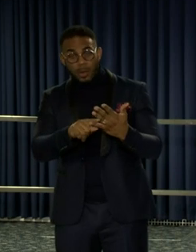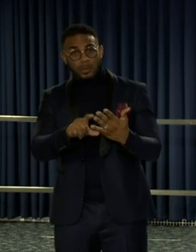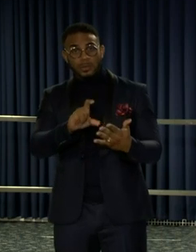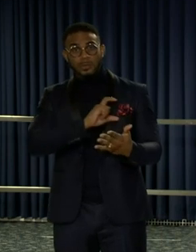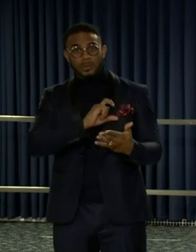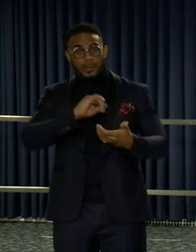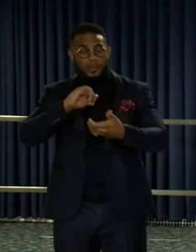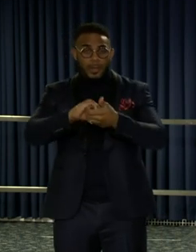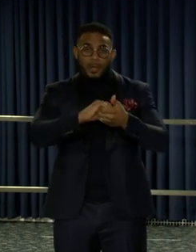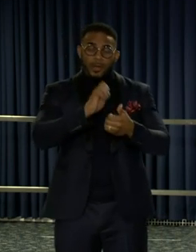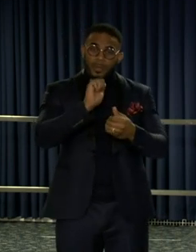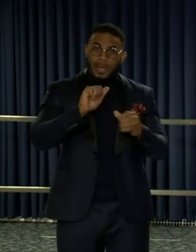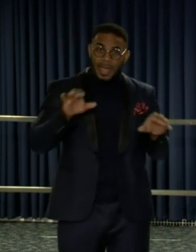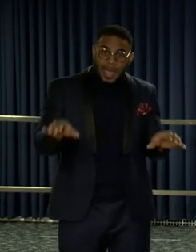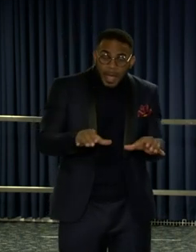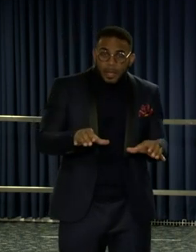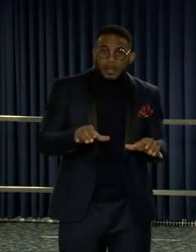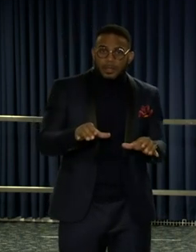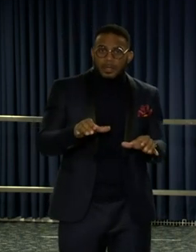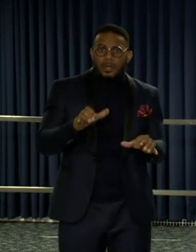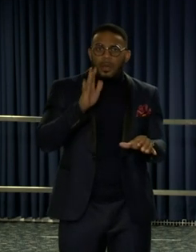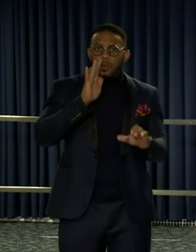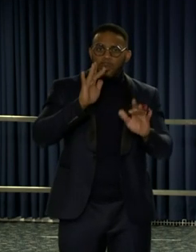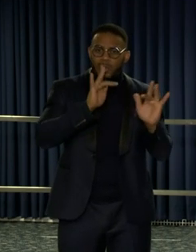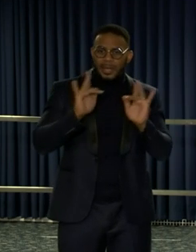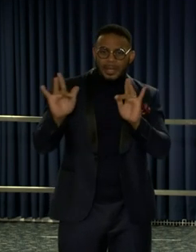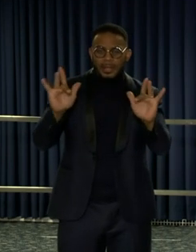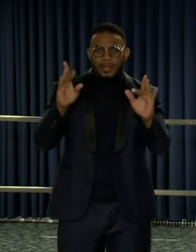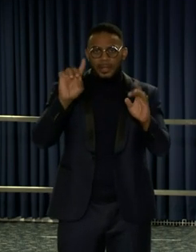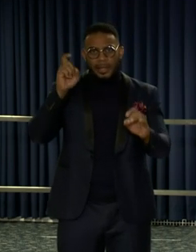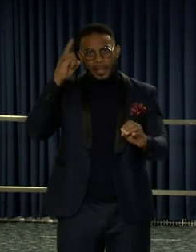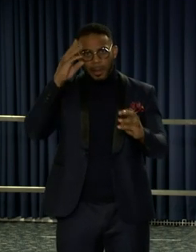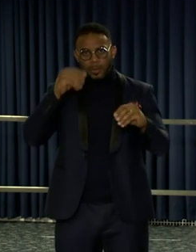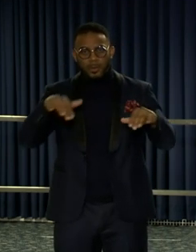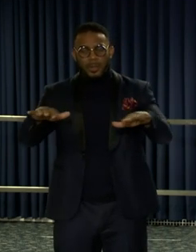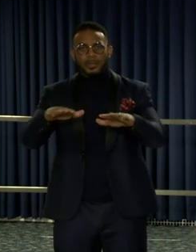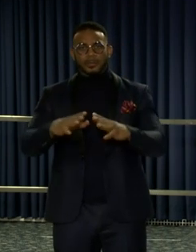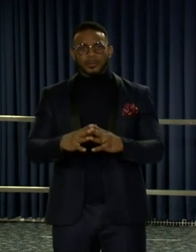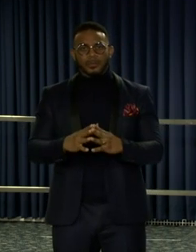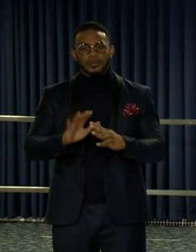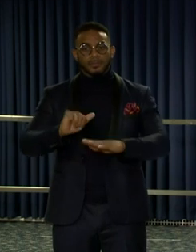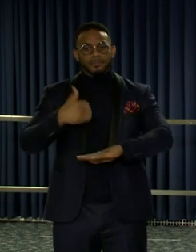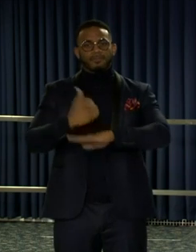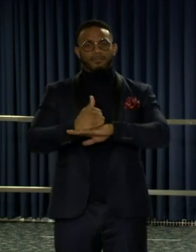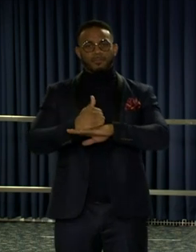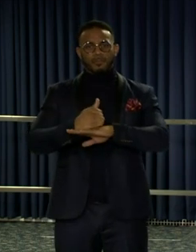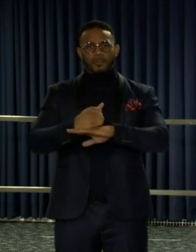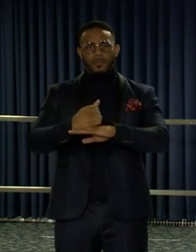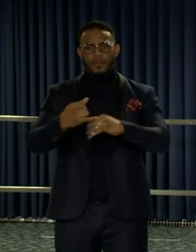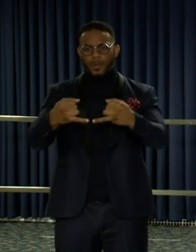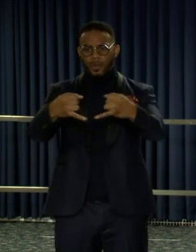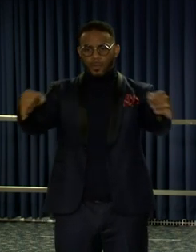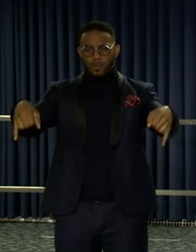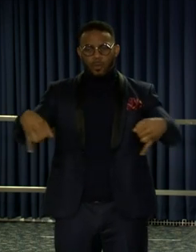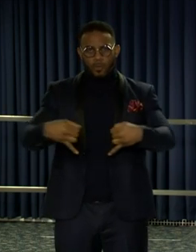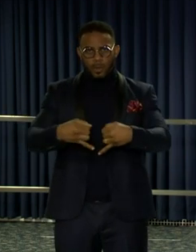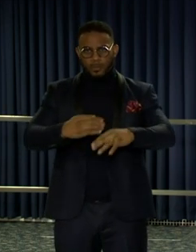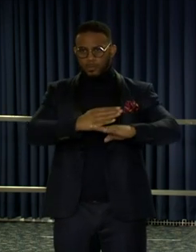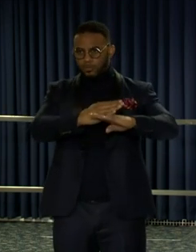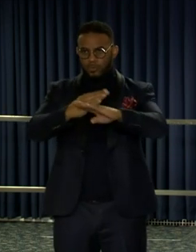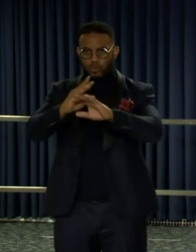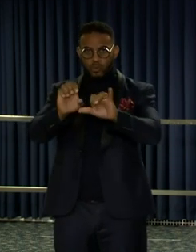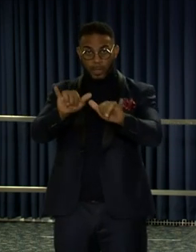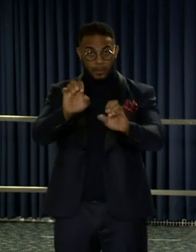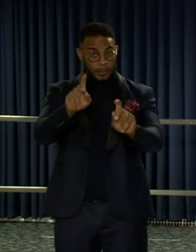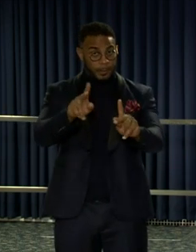enforcement partners who will be active will clear the Capitol and establish a perimeter in order to do